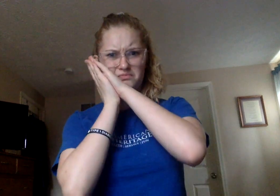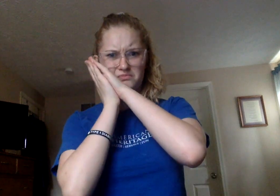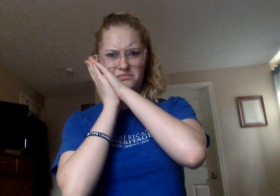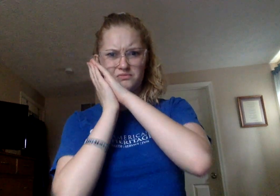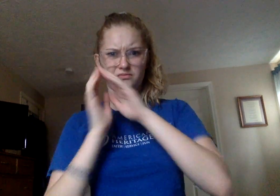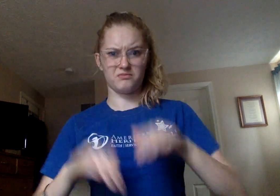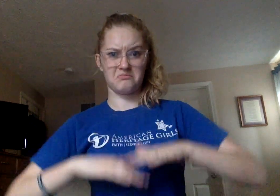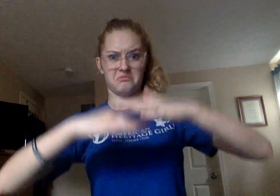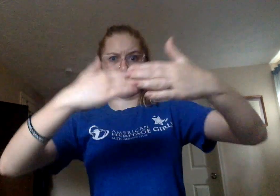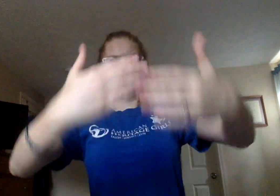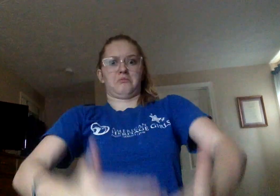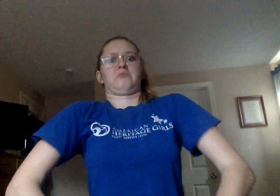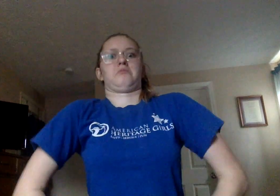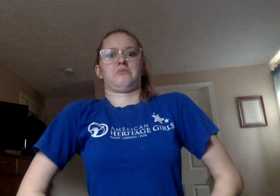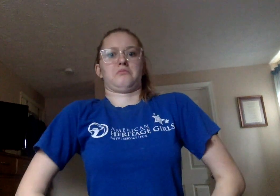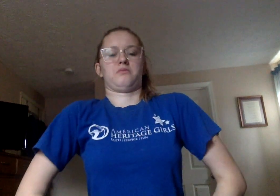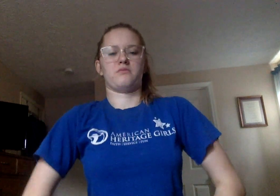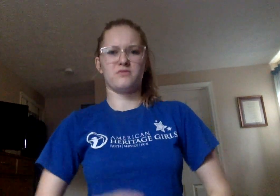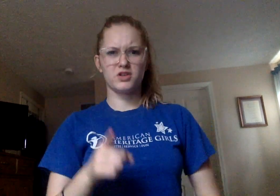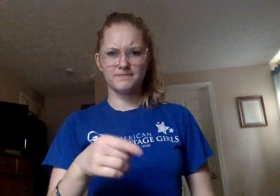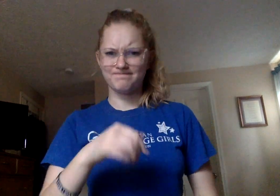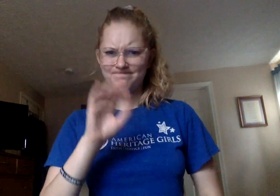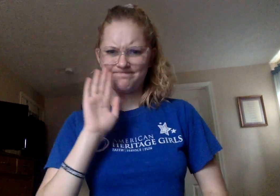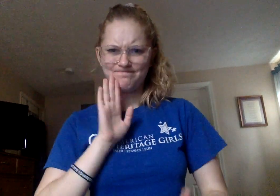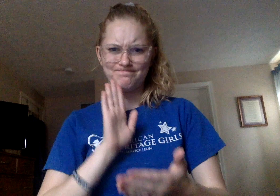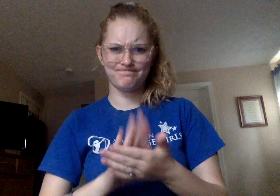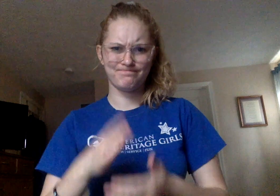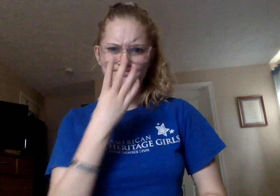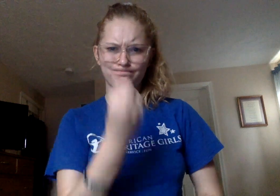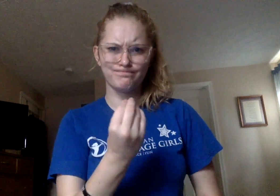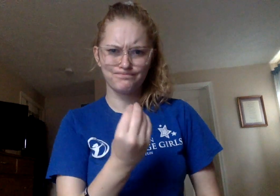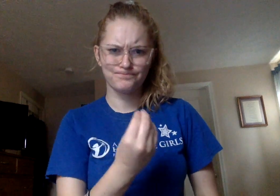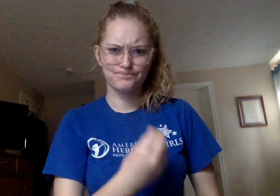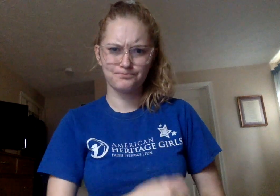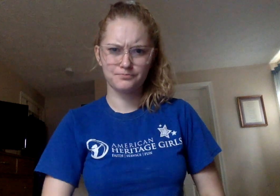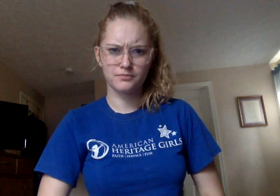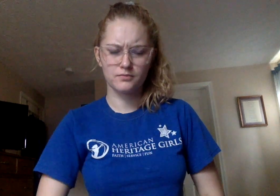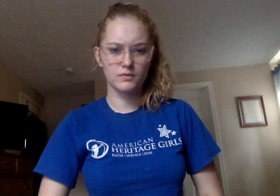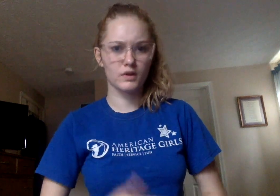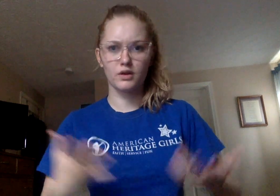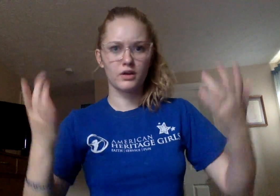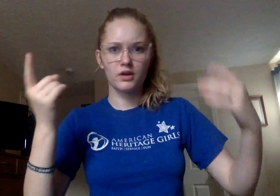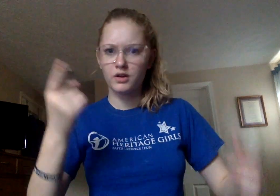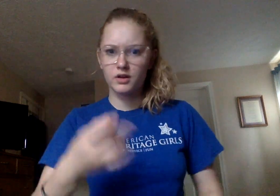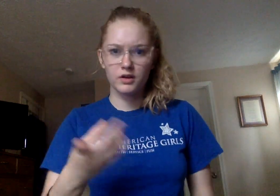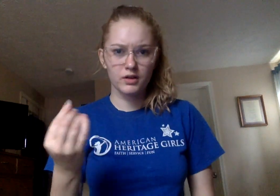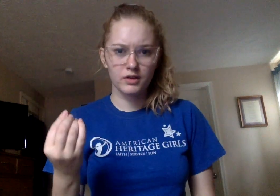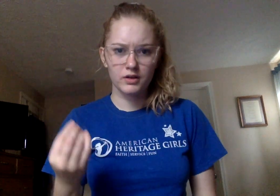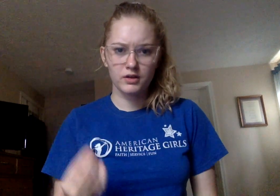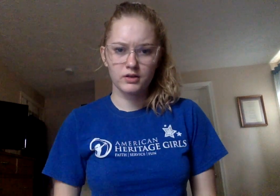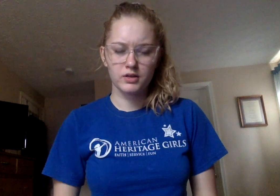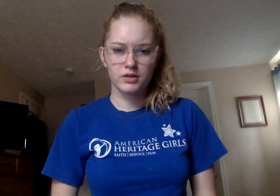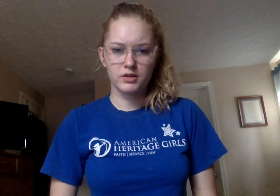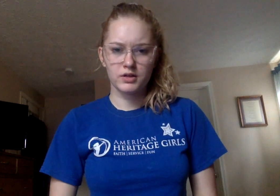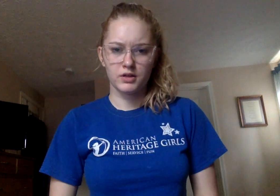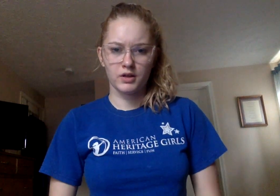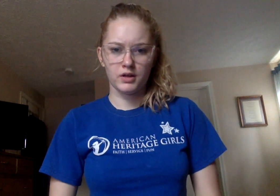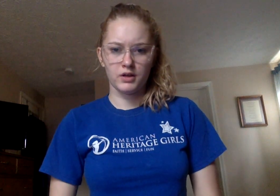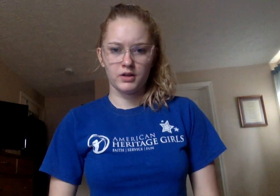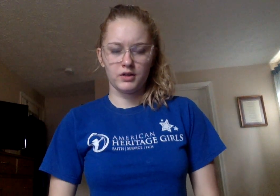burst. "You wicked old wolf!" cried the woodcutter. "What have you done?" He tipped the wolf